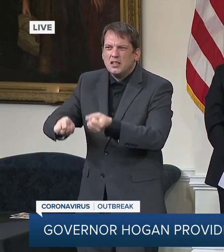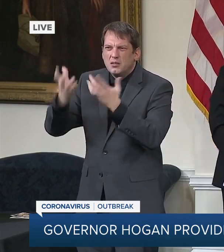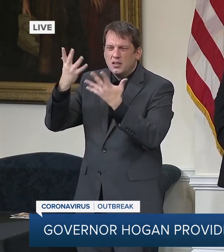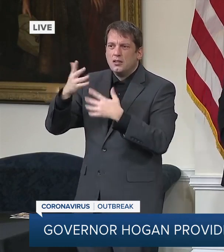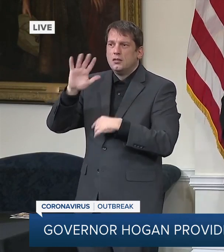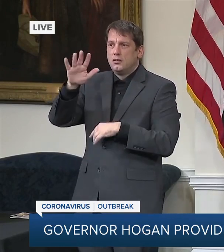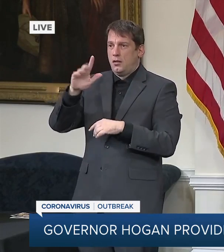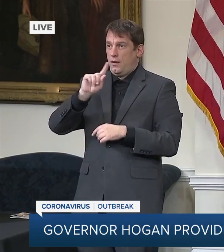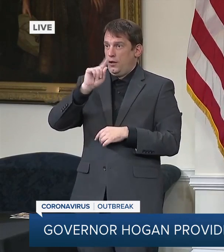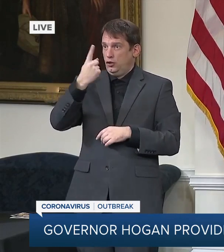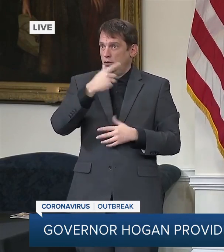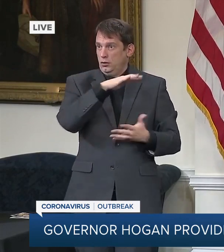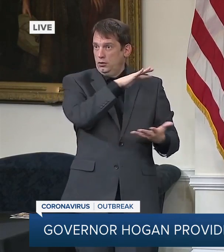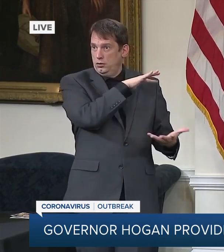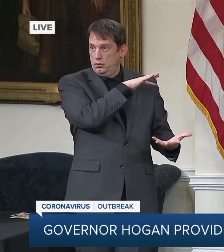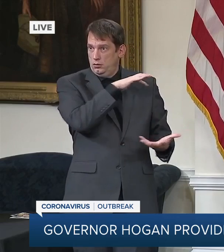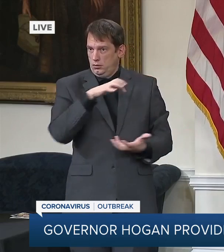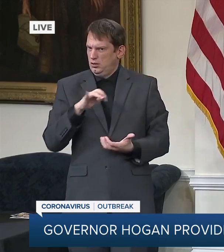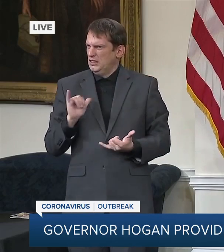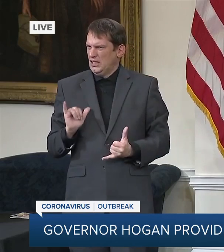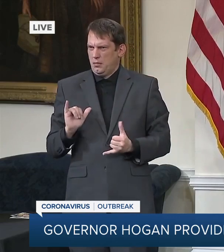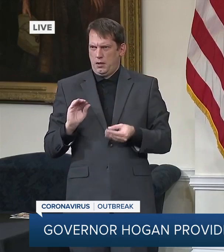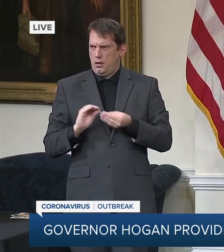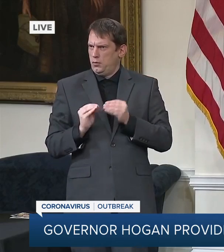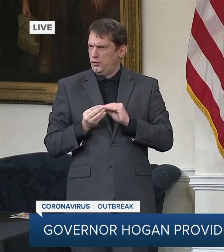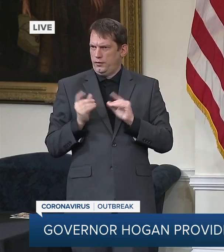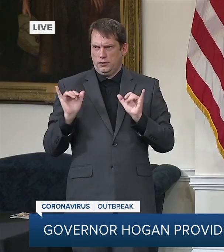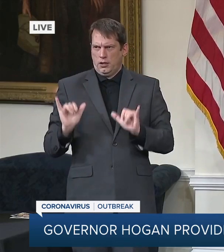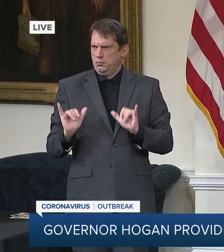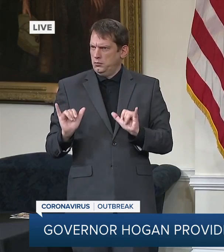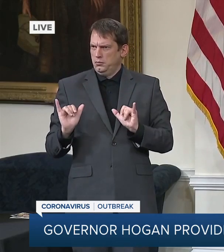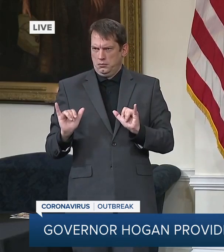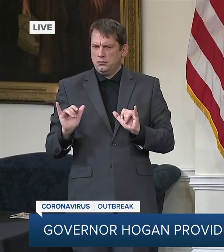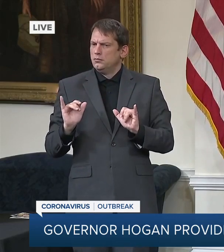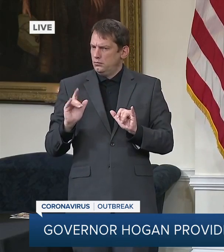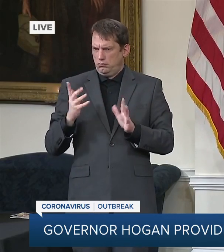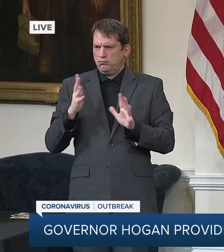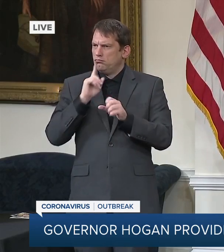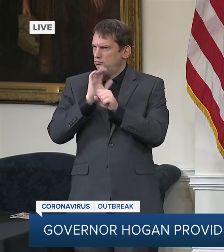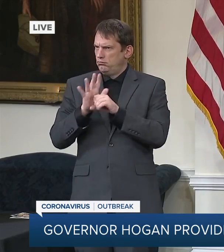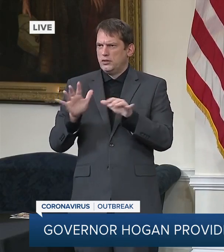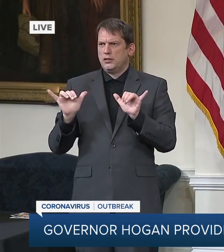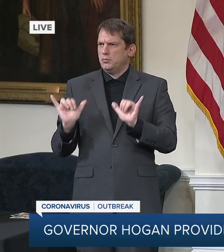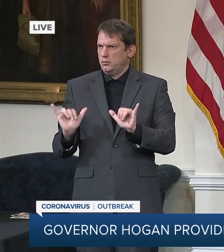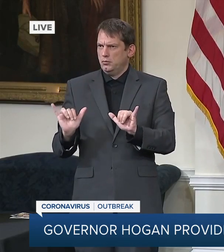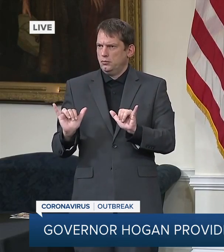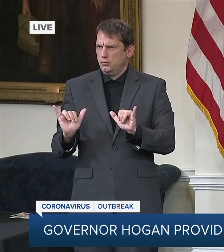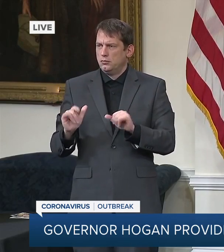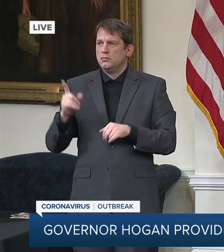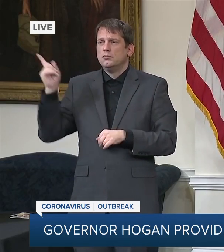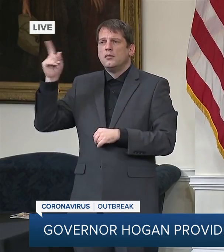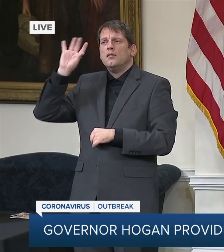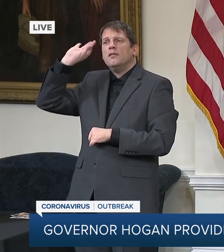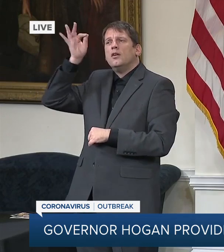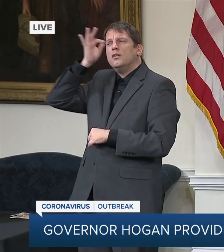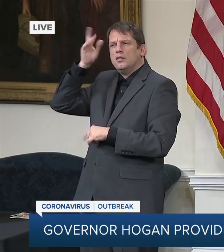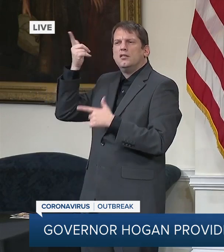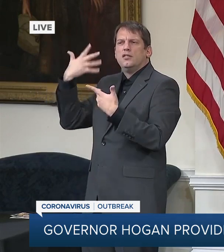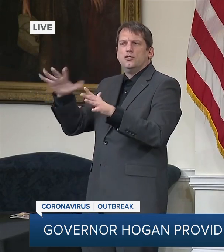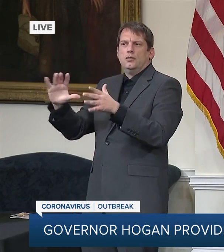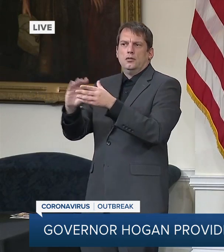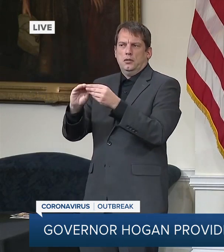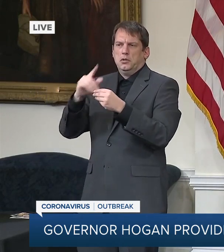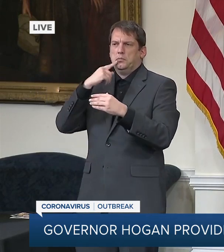batches for the first week or two, which are the only ones that were really cast in stone. I mean, the federal government said we anticipate getting 300,000 by the end of the